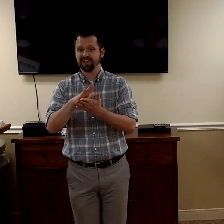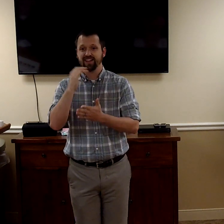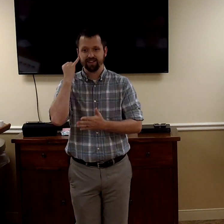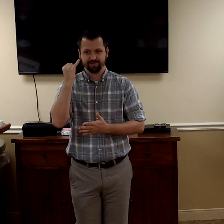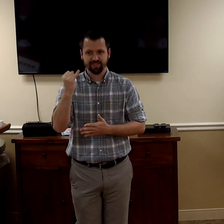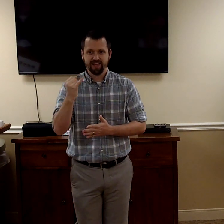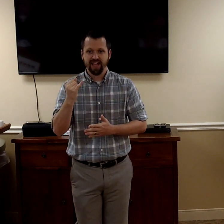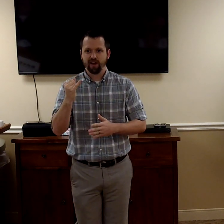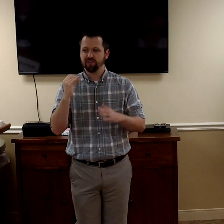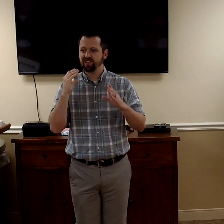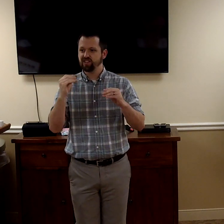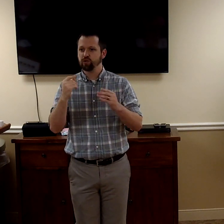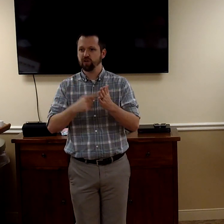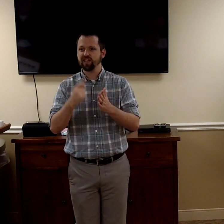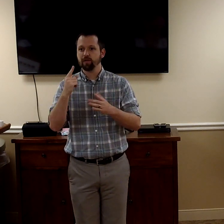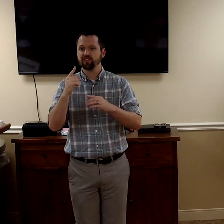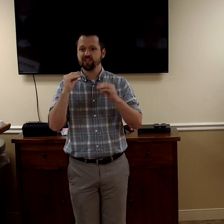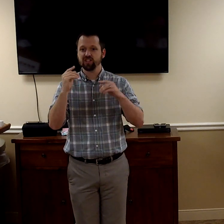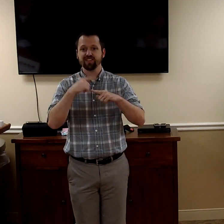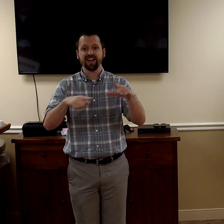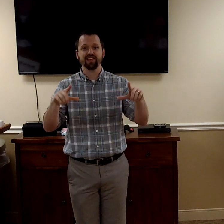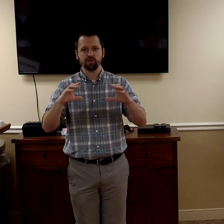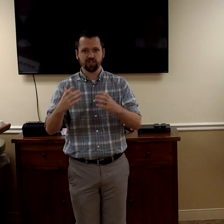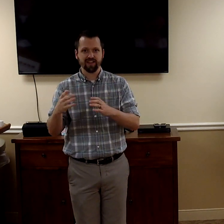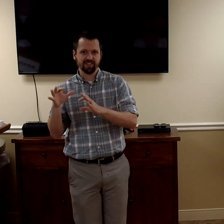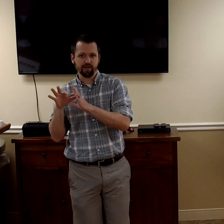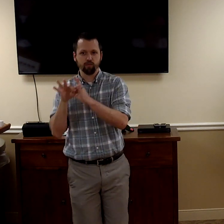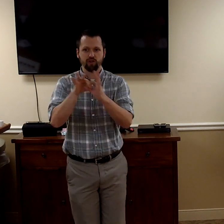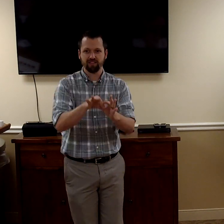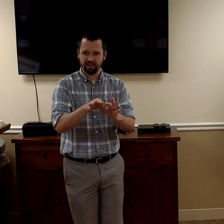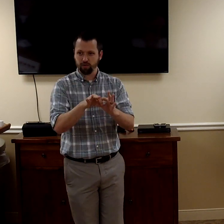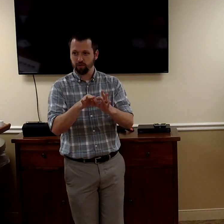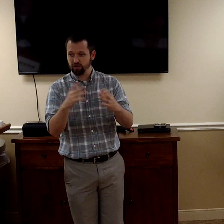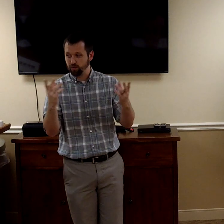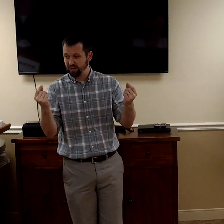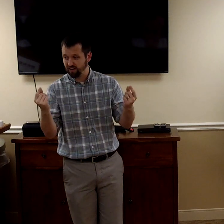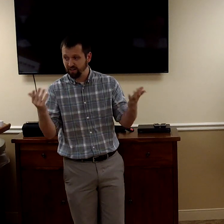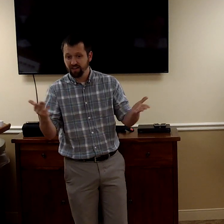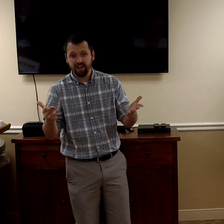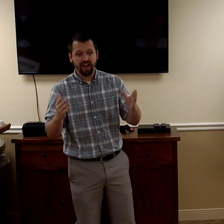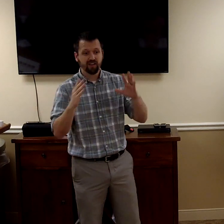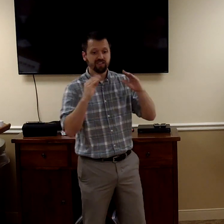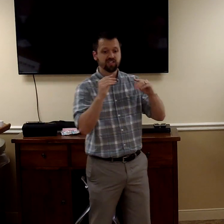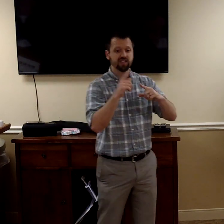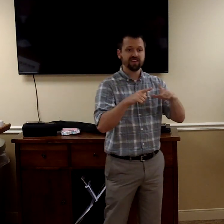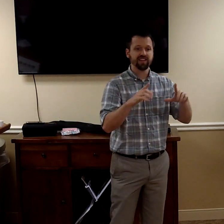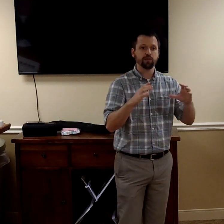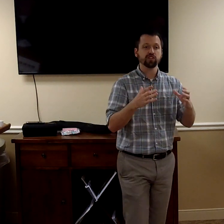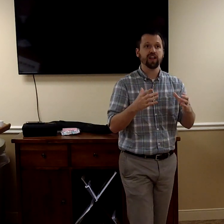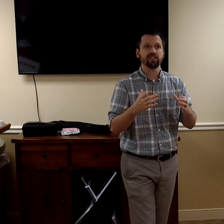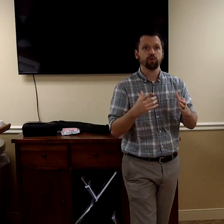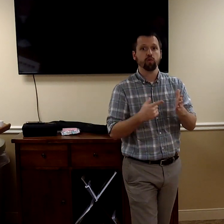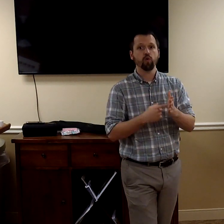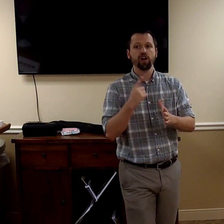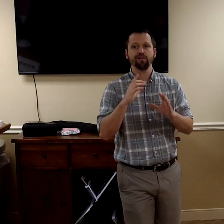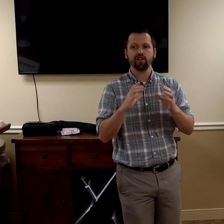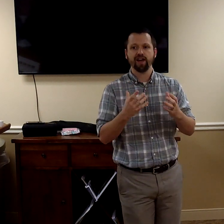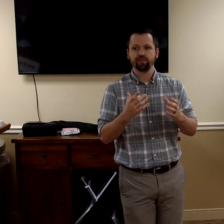idea. One time I was teaching a sign language class to get more on what we're doing here. I was teaching a sign language class. It was a one-off class for a